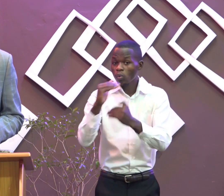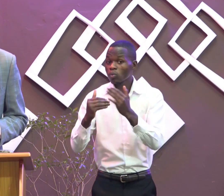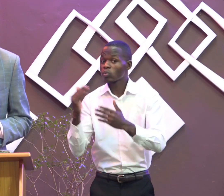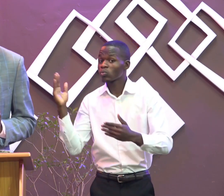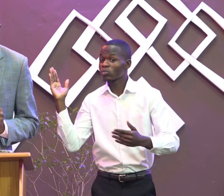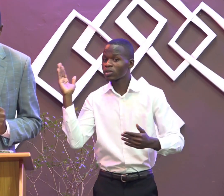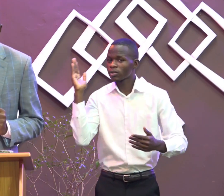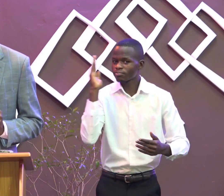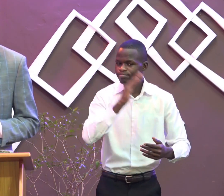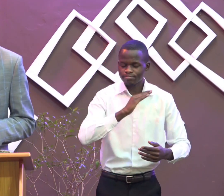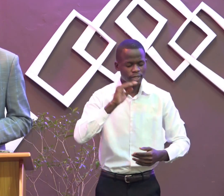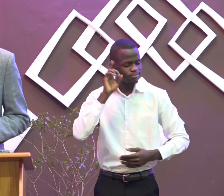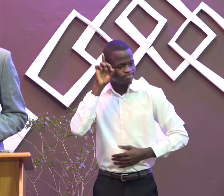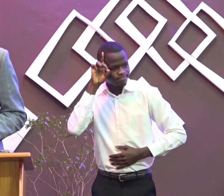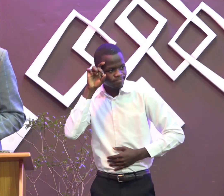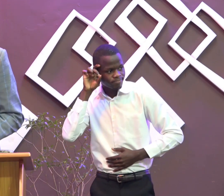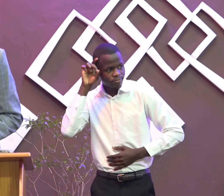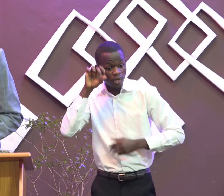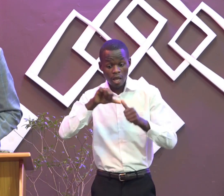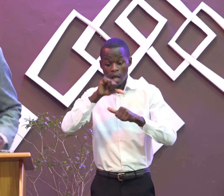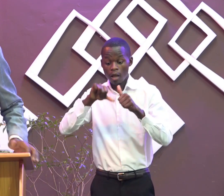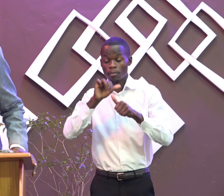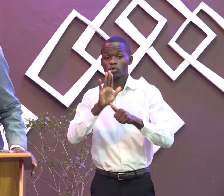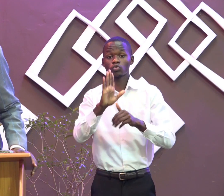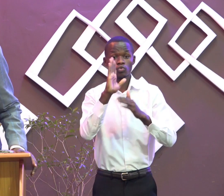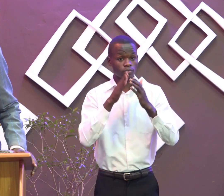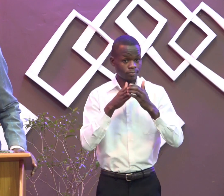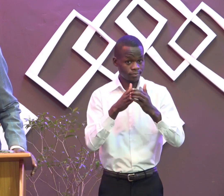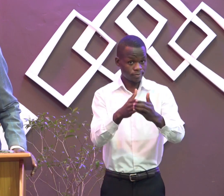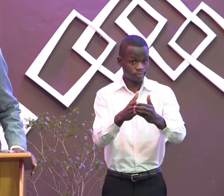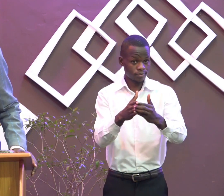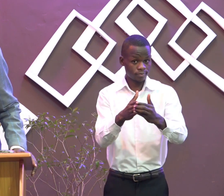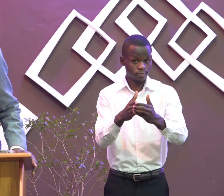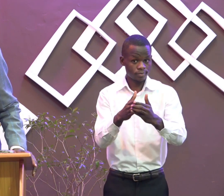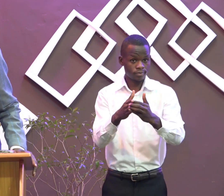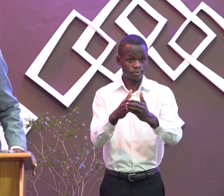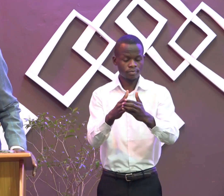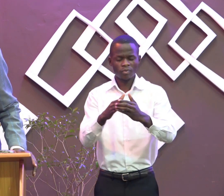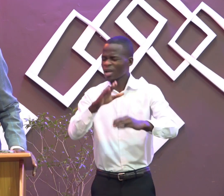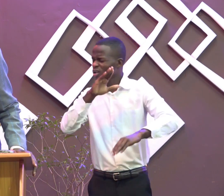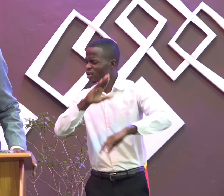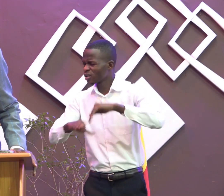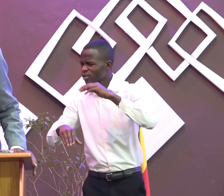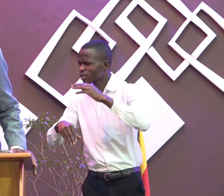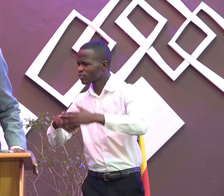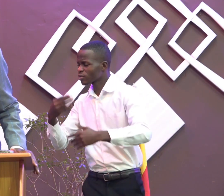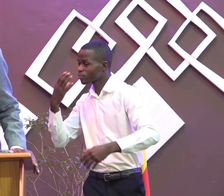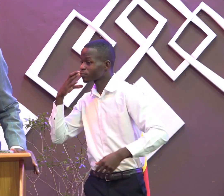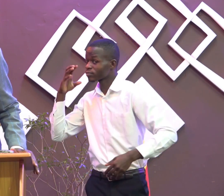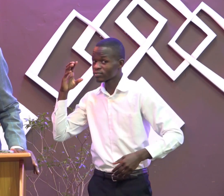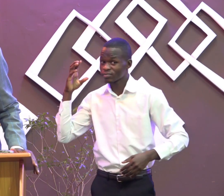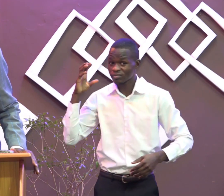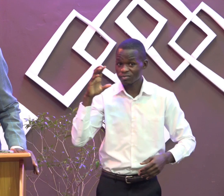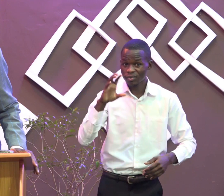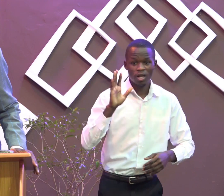mukulembezeewo. So he's trying to remove completely any evil thought that you could be having. Tokolimiranga kabaka ne wankubadde kulowooza